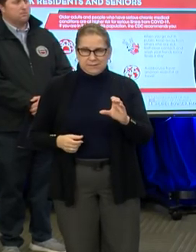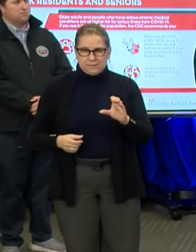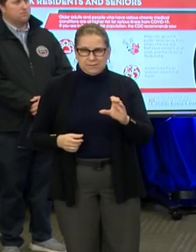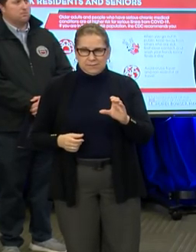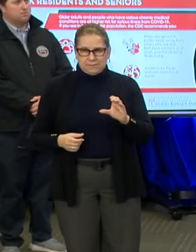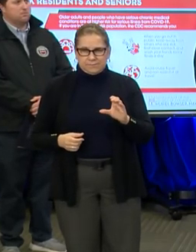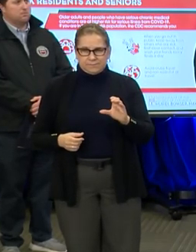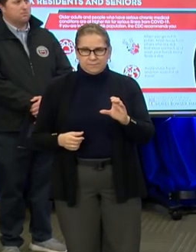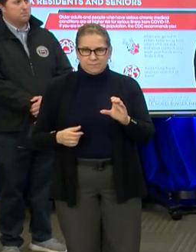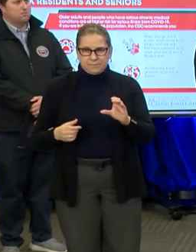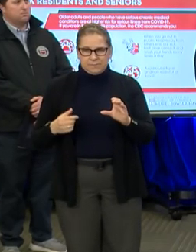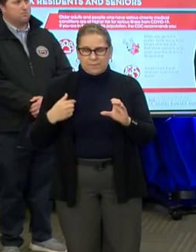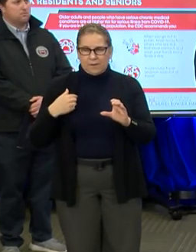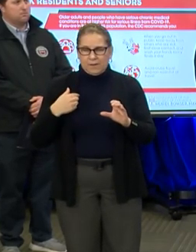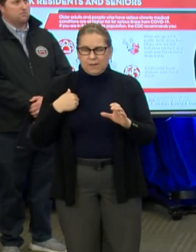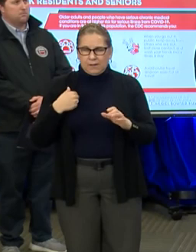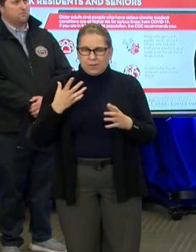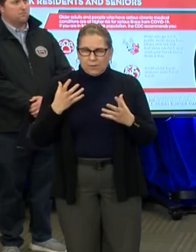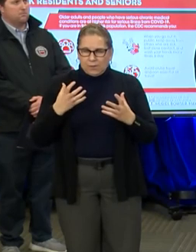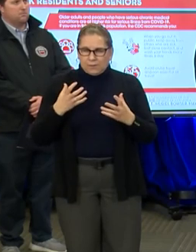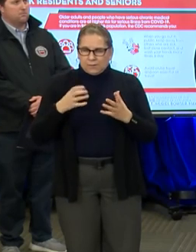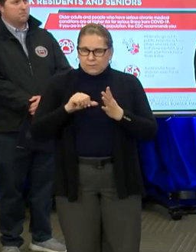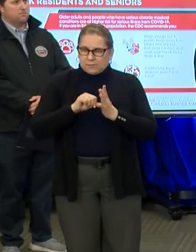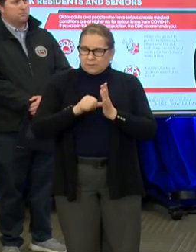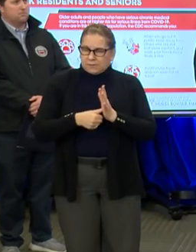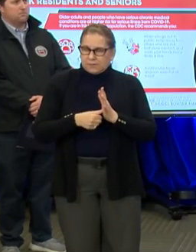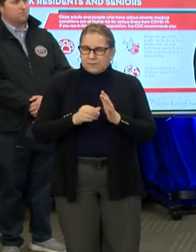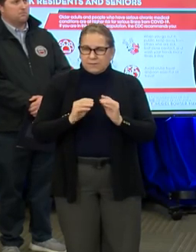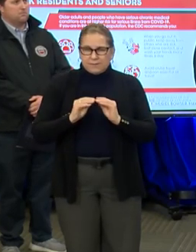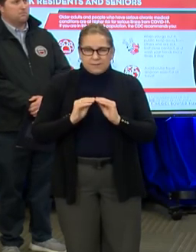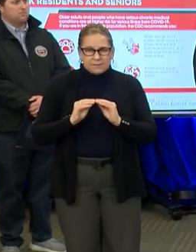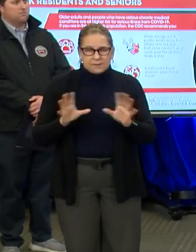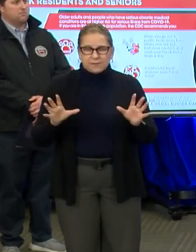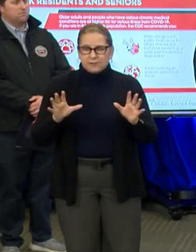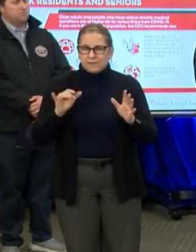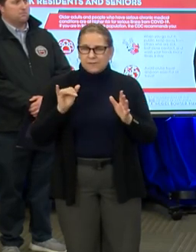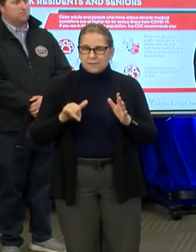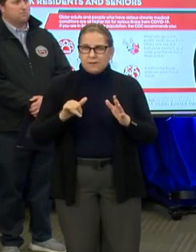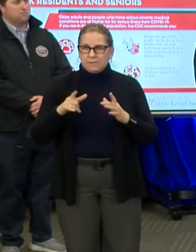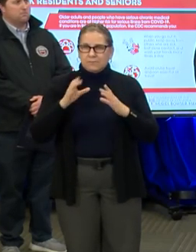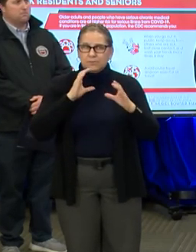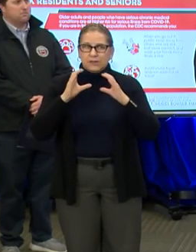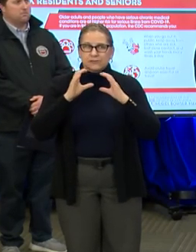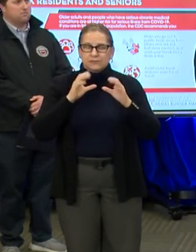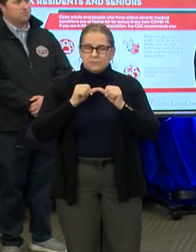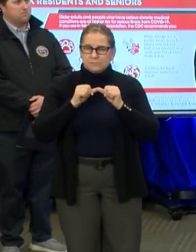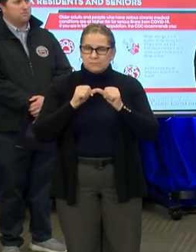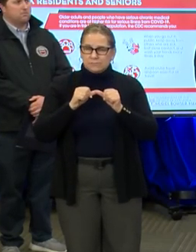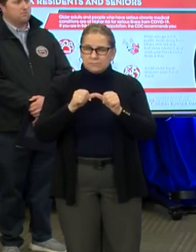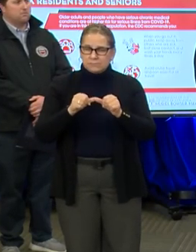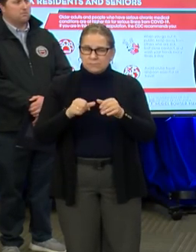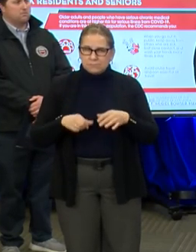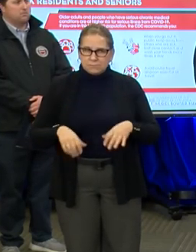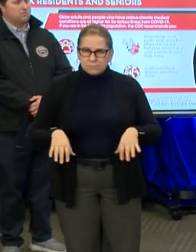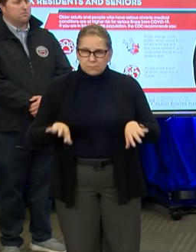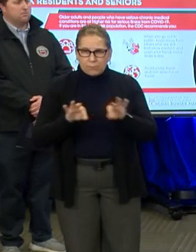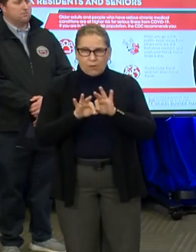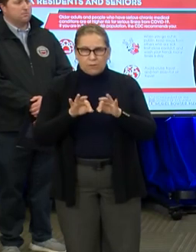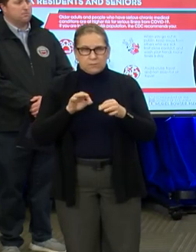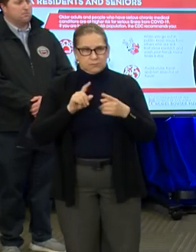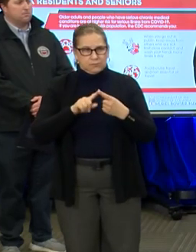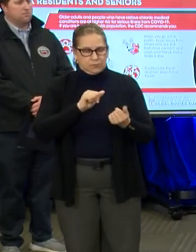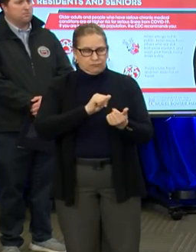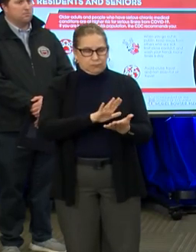we wanted to make clear what the lines of communication are to get their needs addressed. And so that's what we did. That's what we